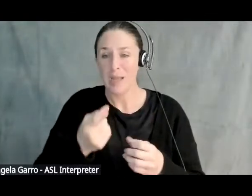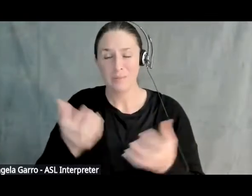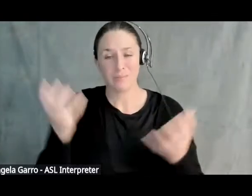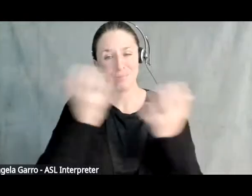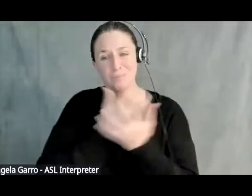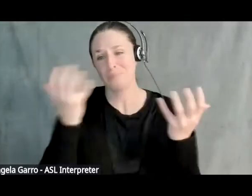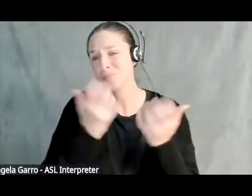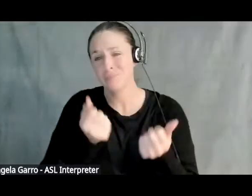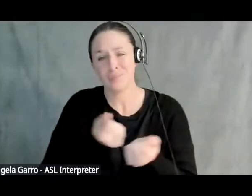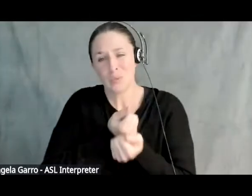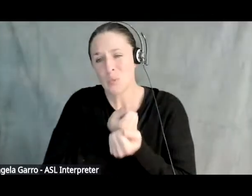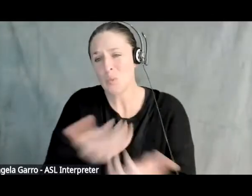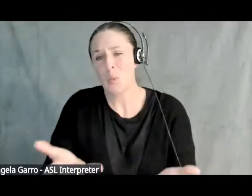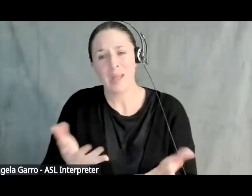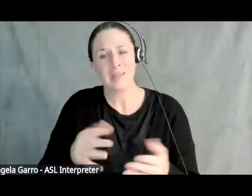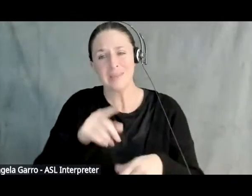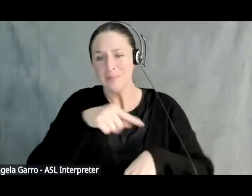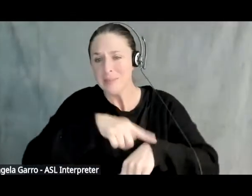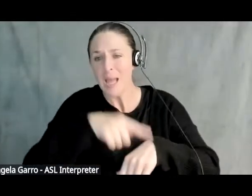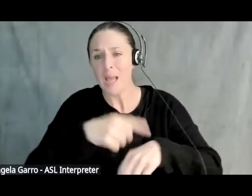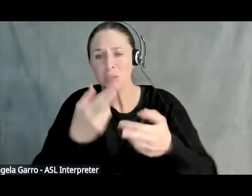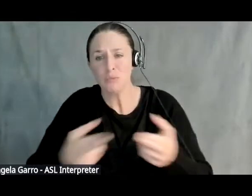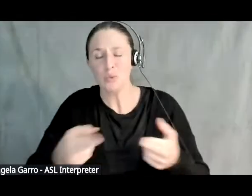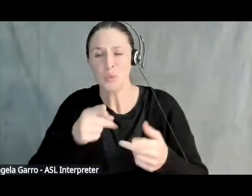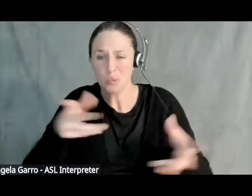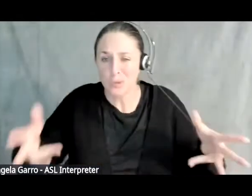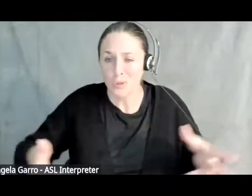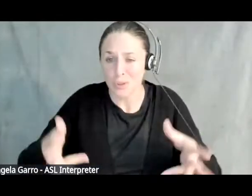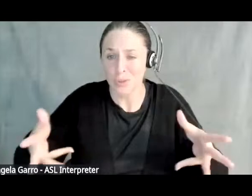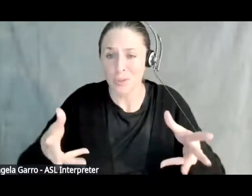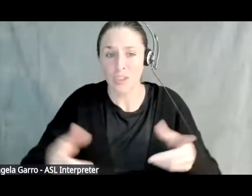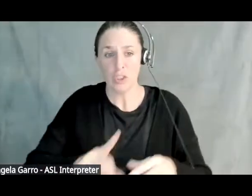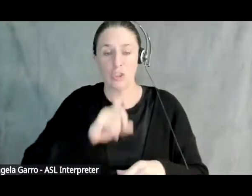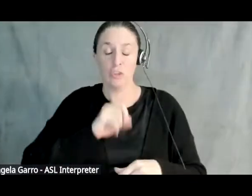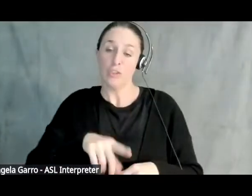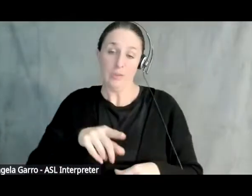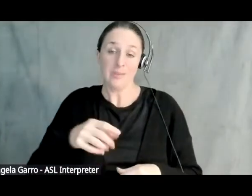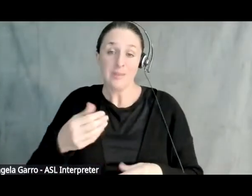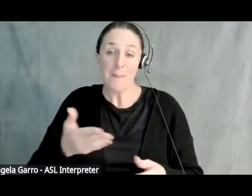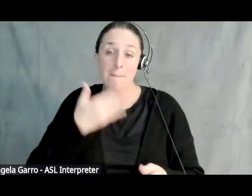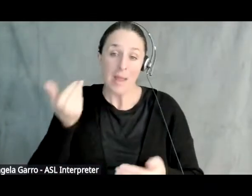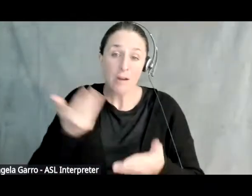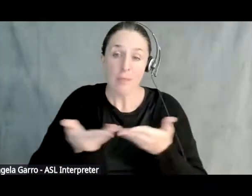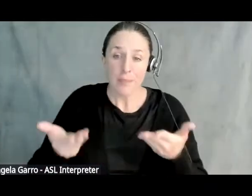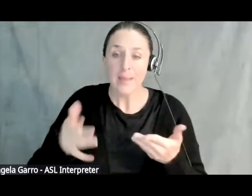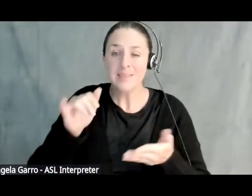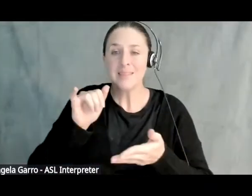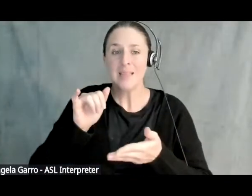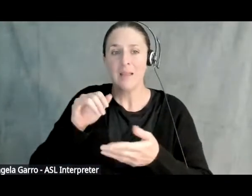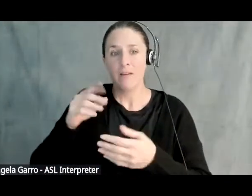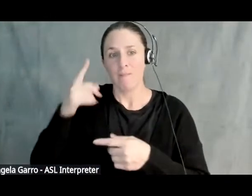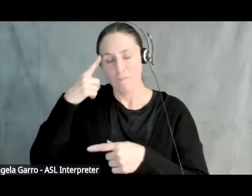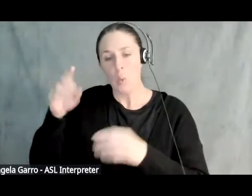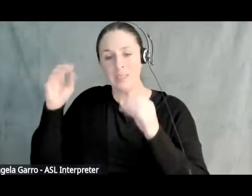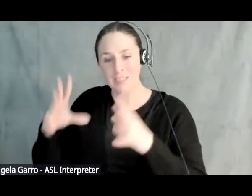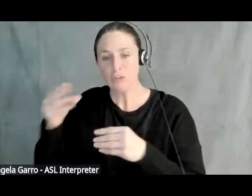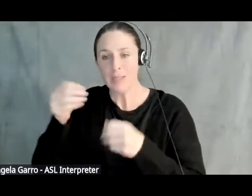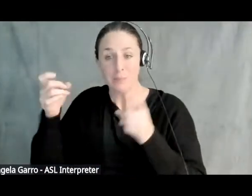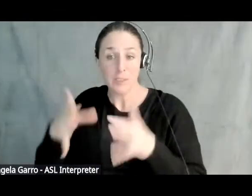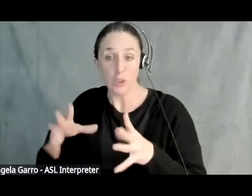resources that you're encouraging. Surely you would agree there are better things for teachers and administrators to do in this district with their